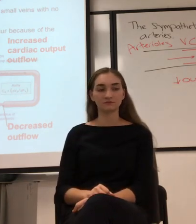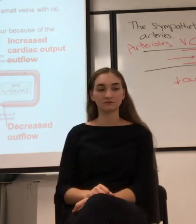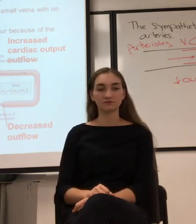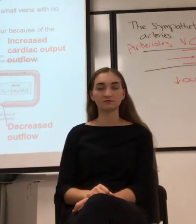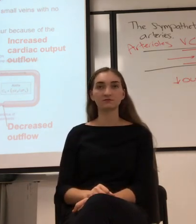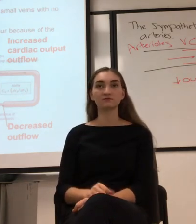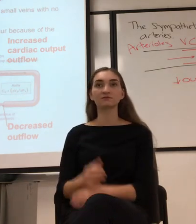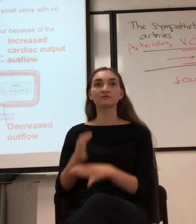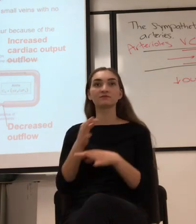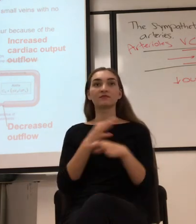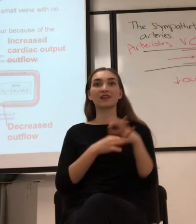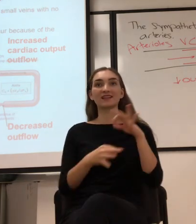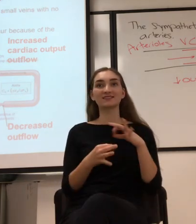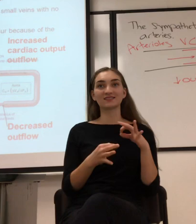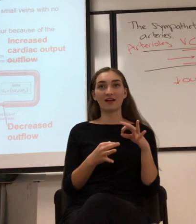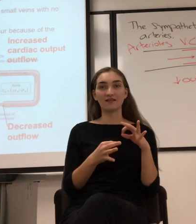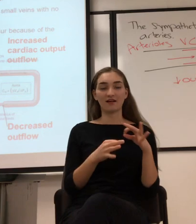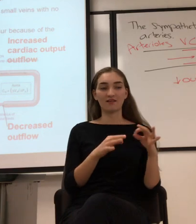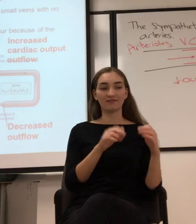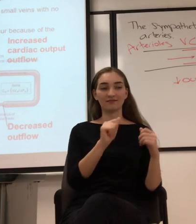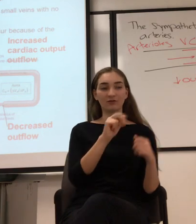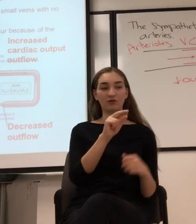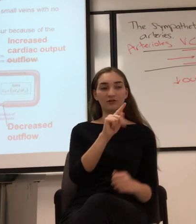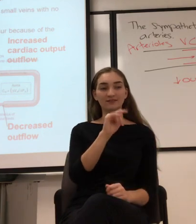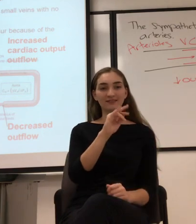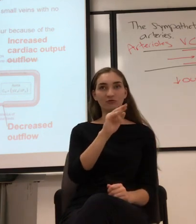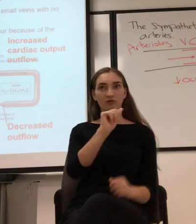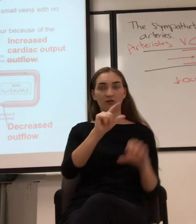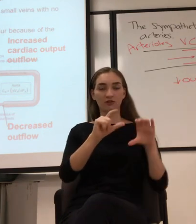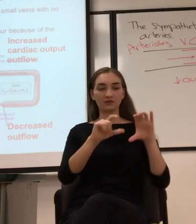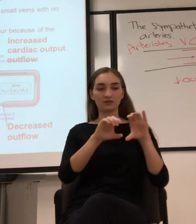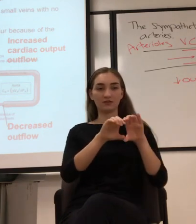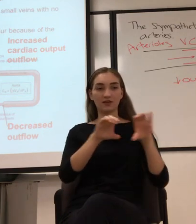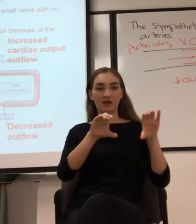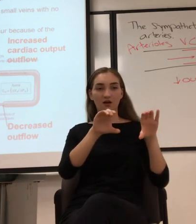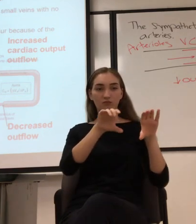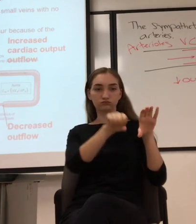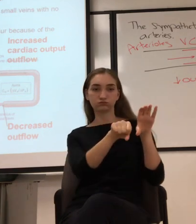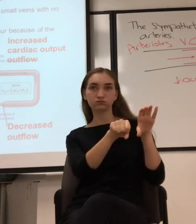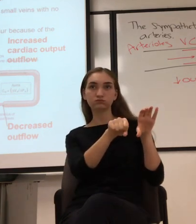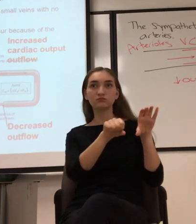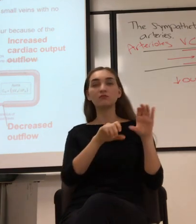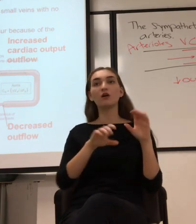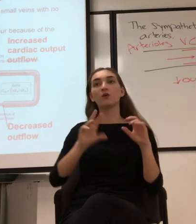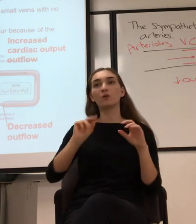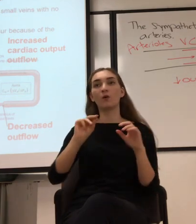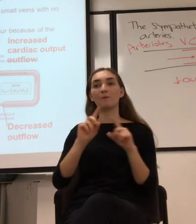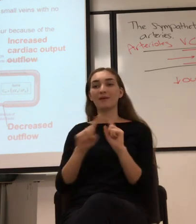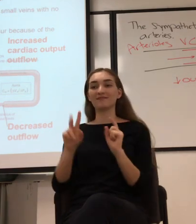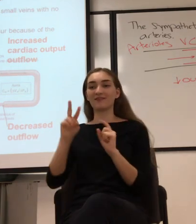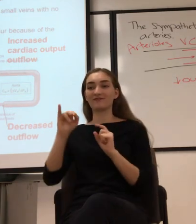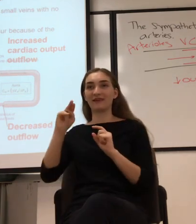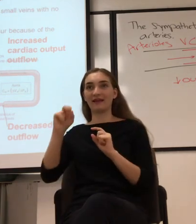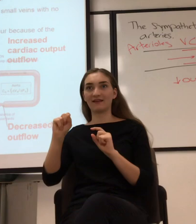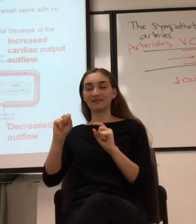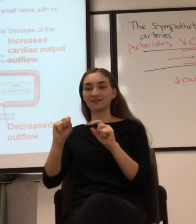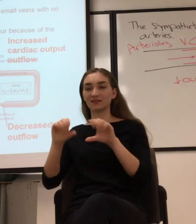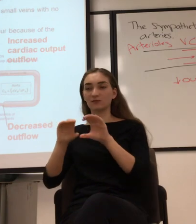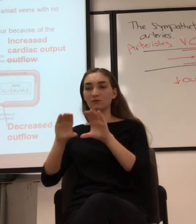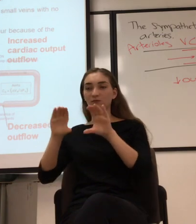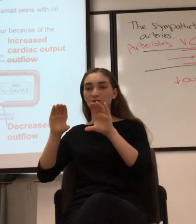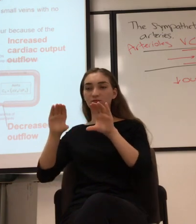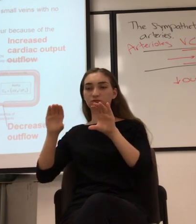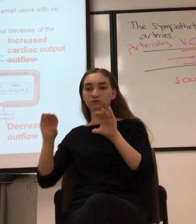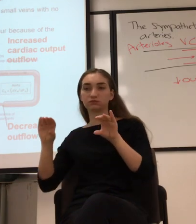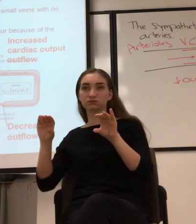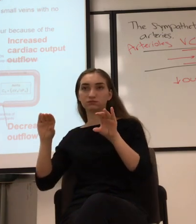So instead of squeezing at one point, you just take the whole tube and shrink the caliper a little bit. Okay?